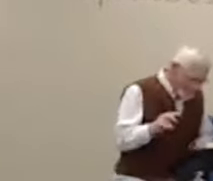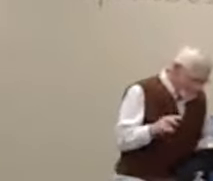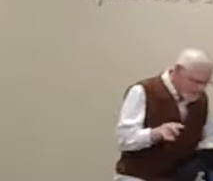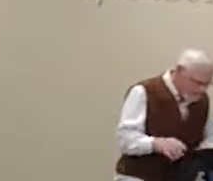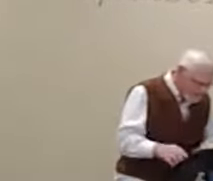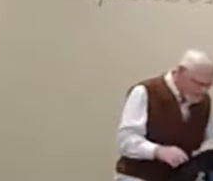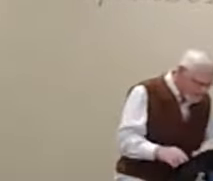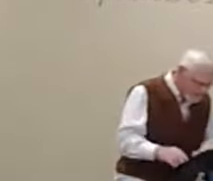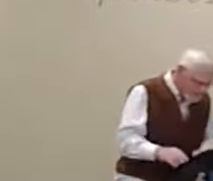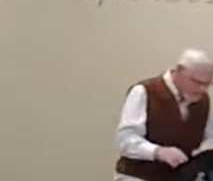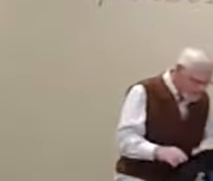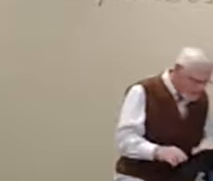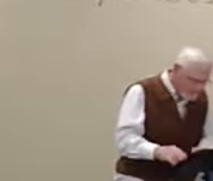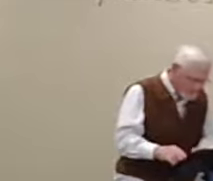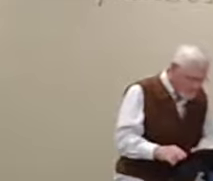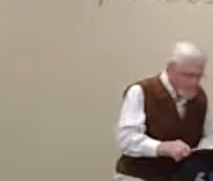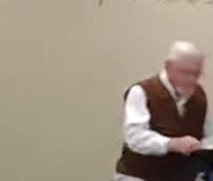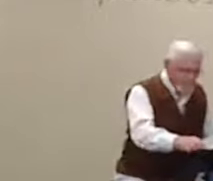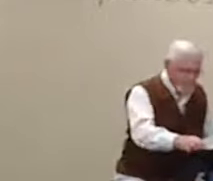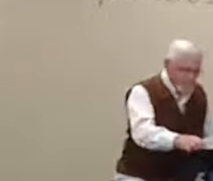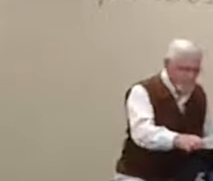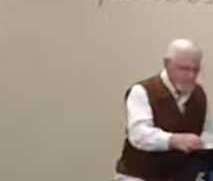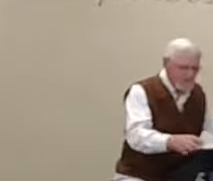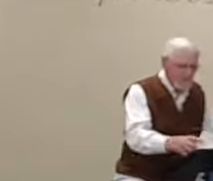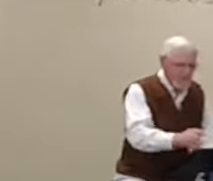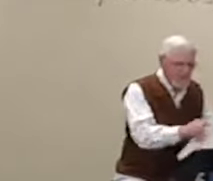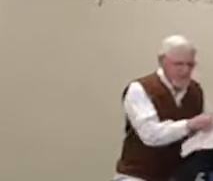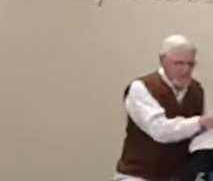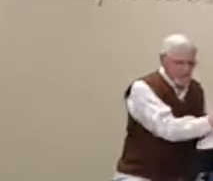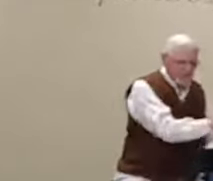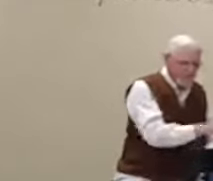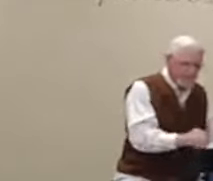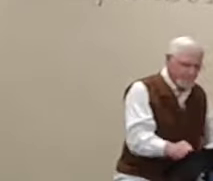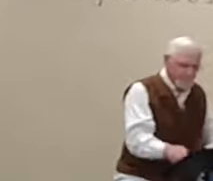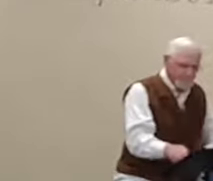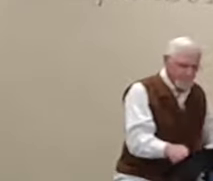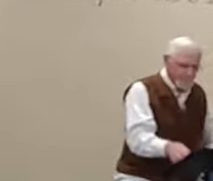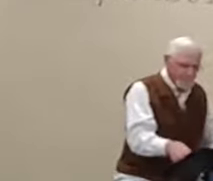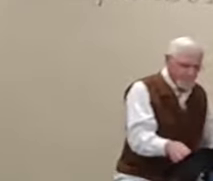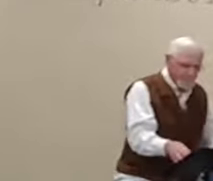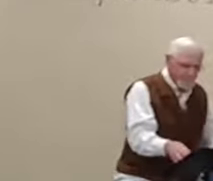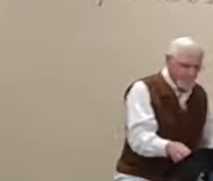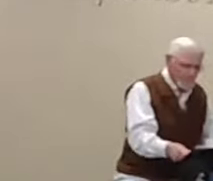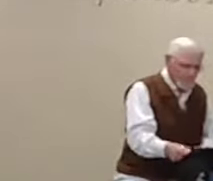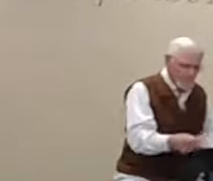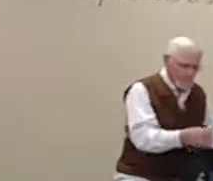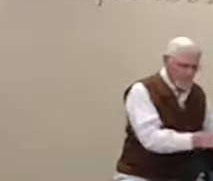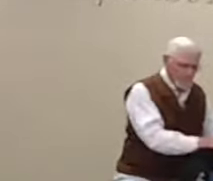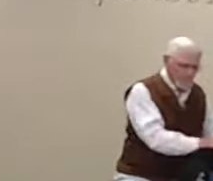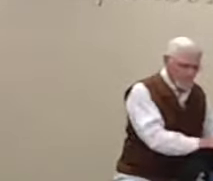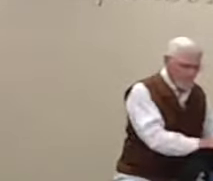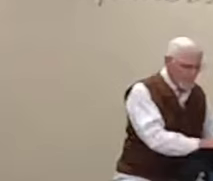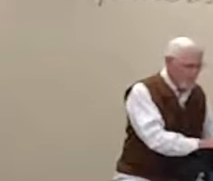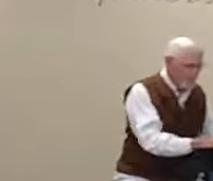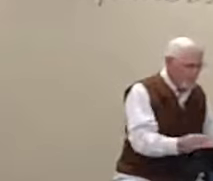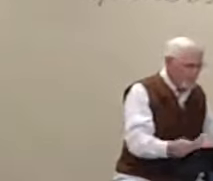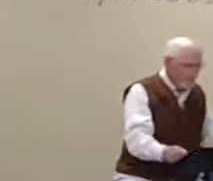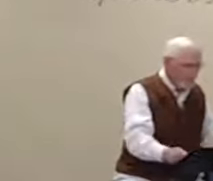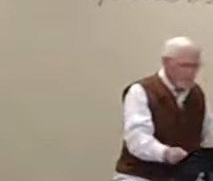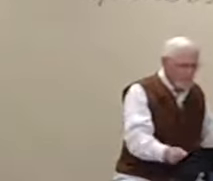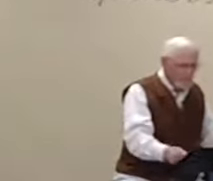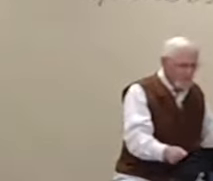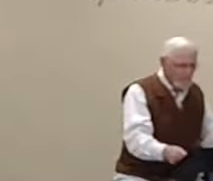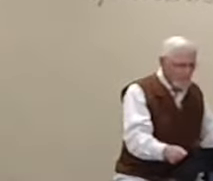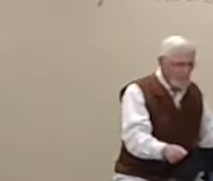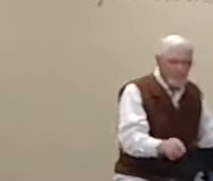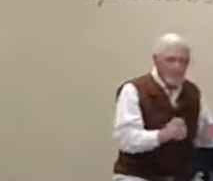and then we'll pray. And John chapter 17 and verse 1. These words spake Jesus and lifted up his eyes